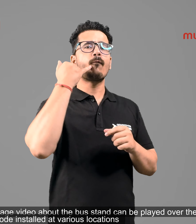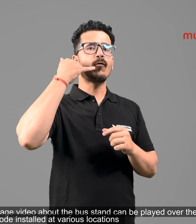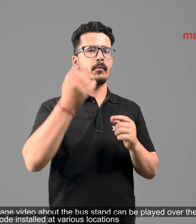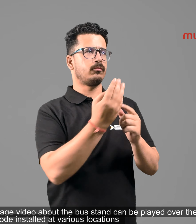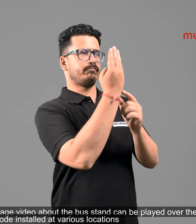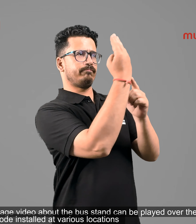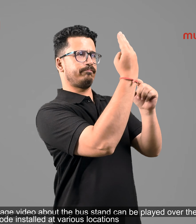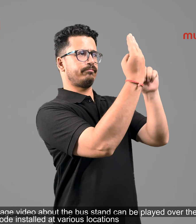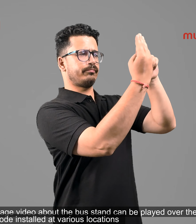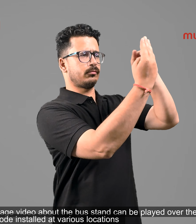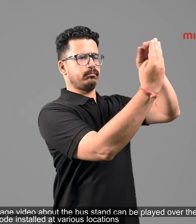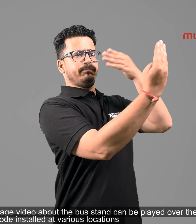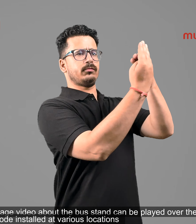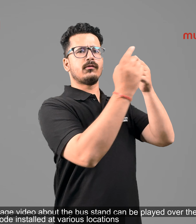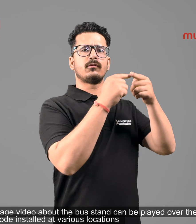at various locations.